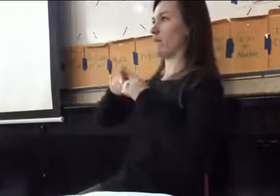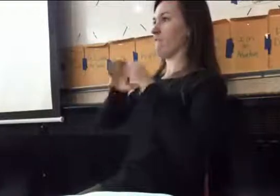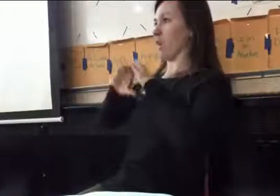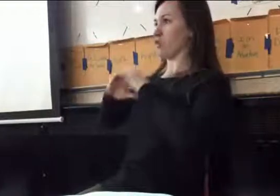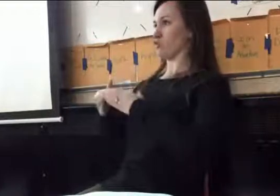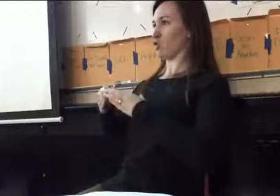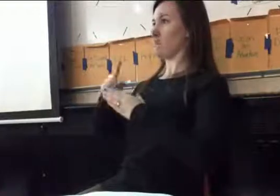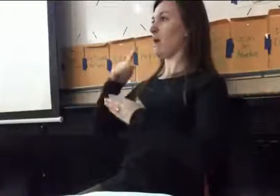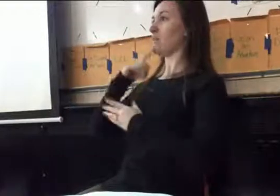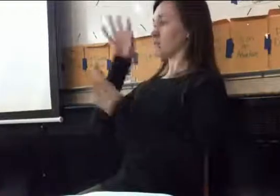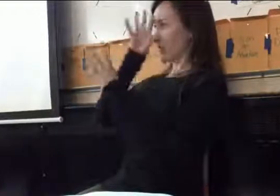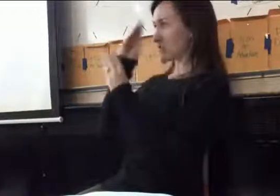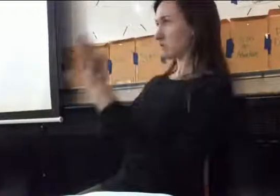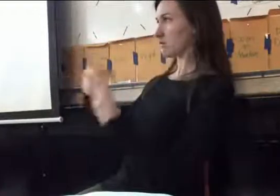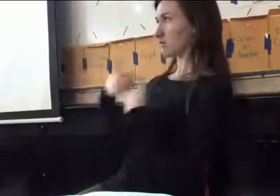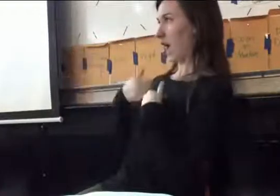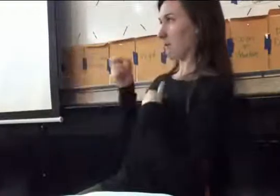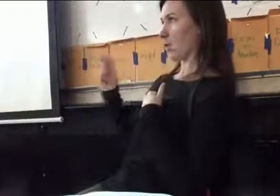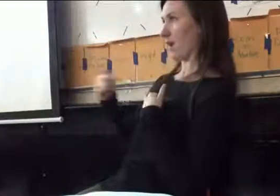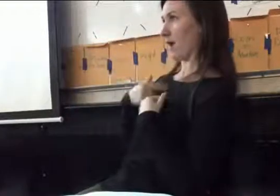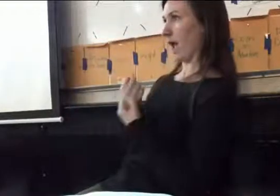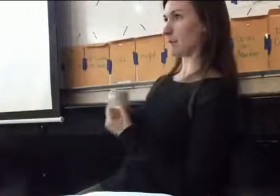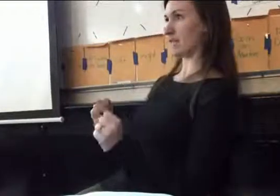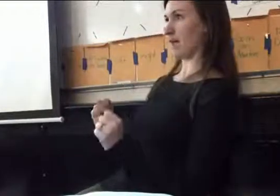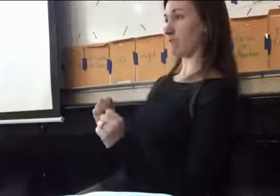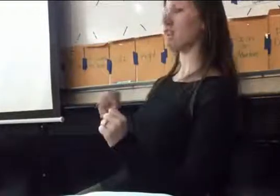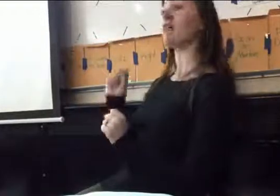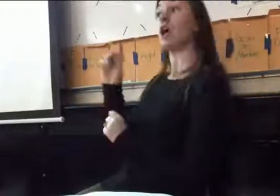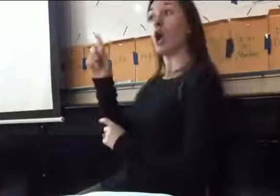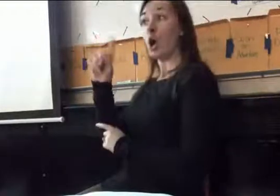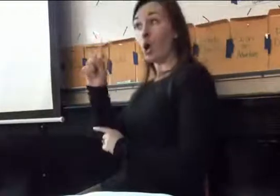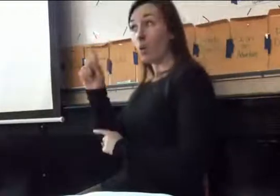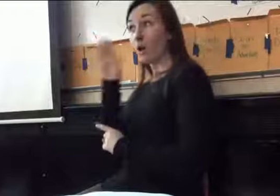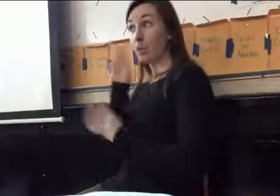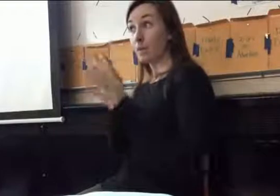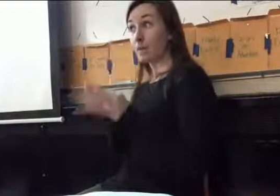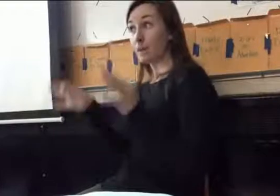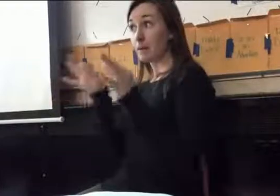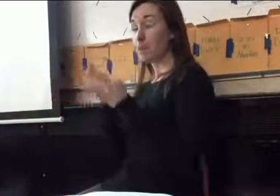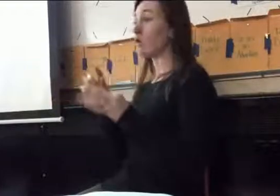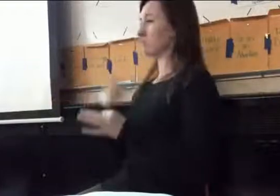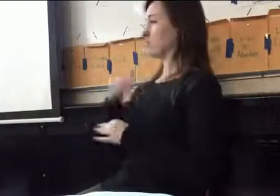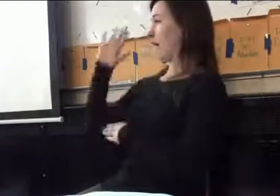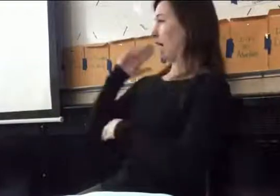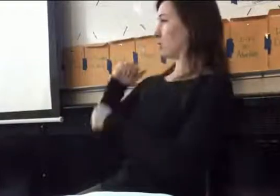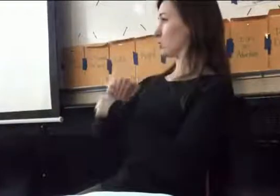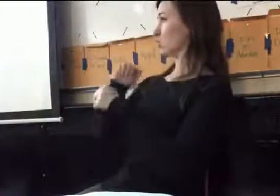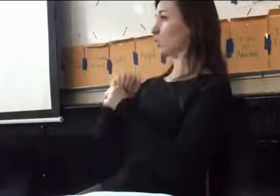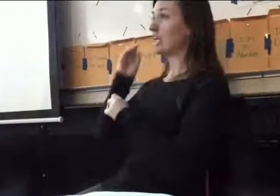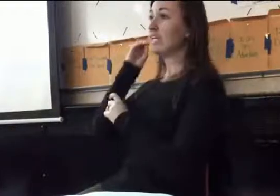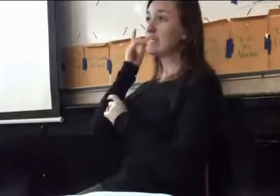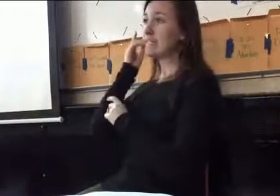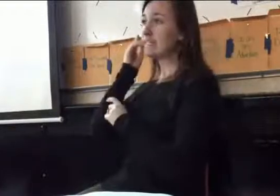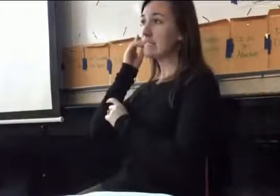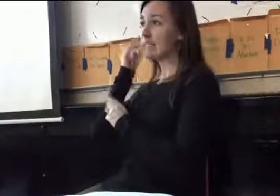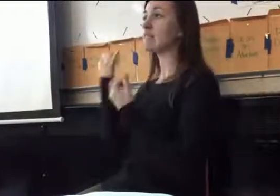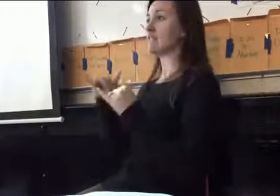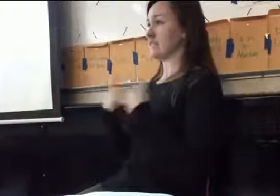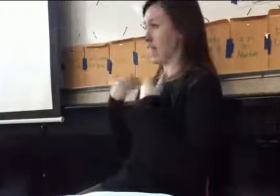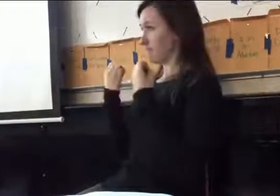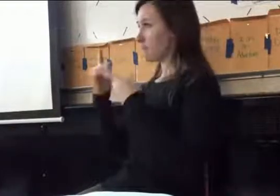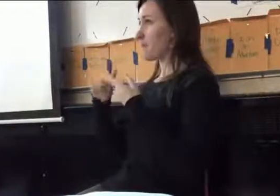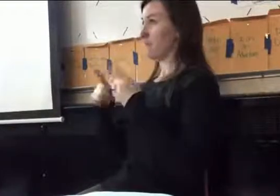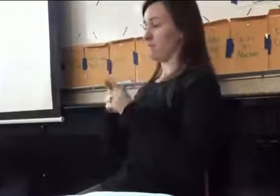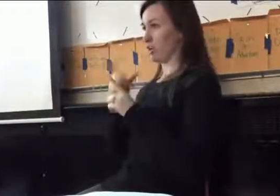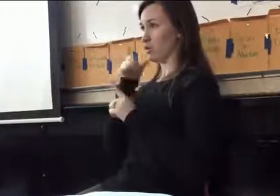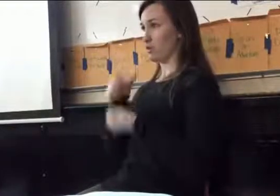you are okay. In terms of where this would be important, I used to work at Disney. I have a lot of friends that still work at Disney and live in Florida.